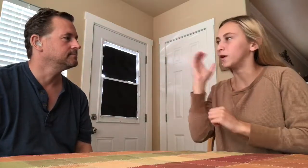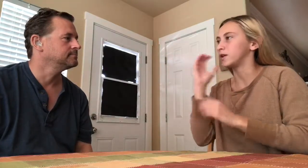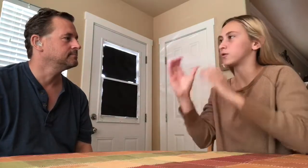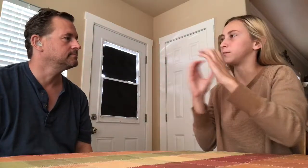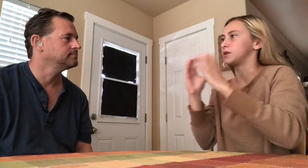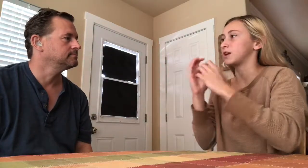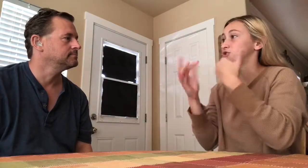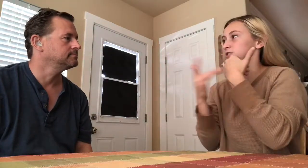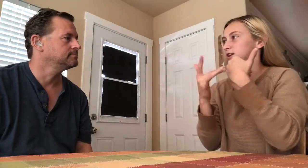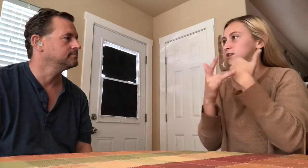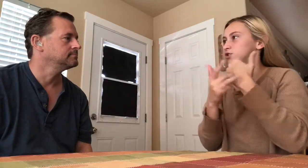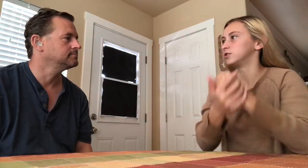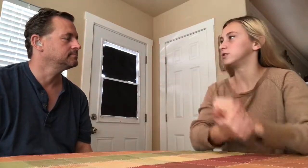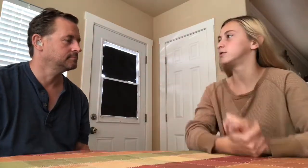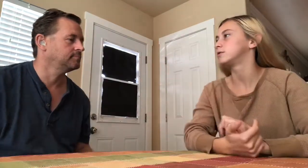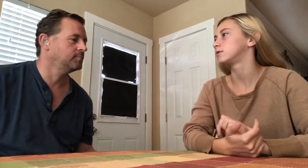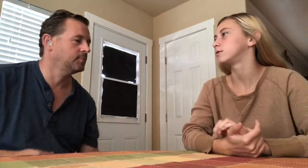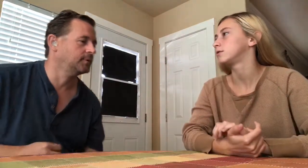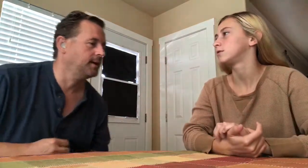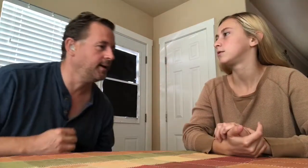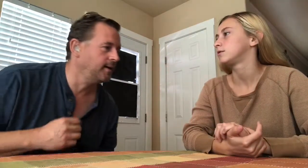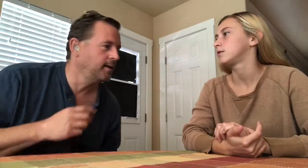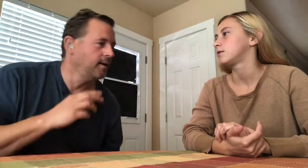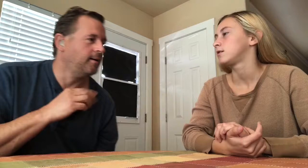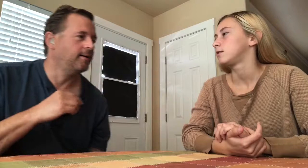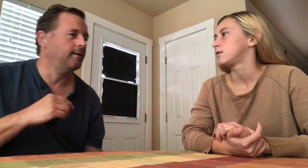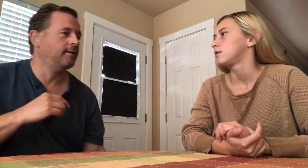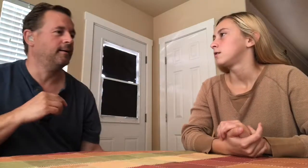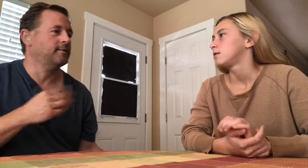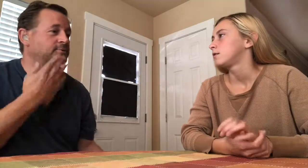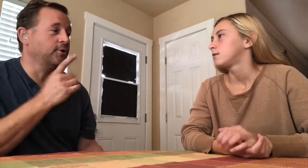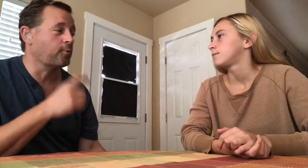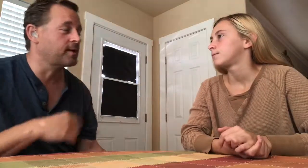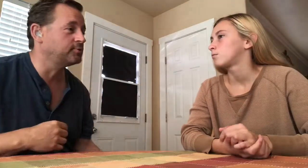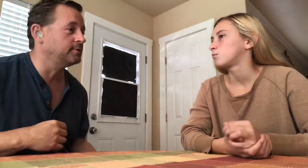radio communication technician? Okay, that's a good question.